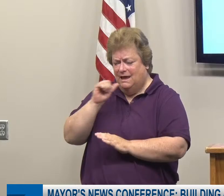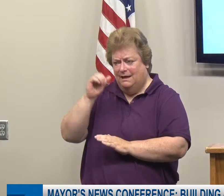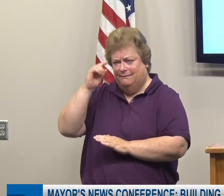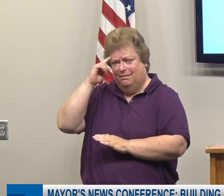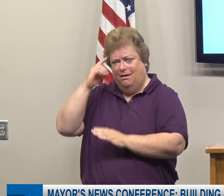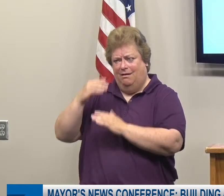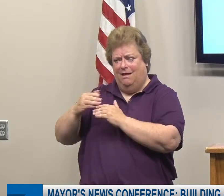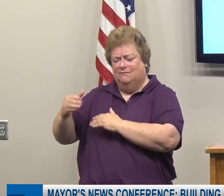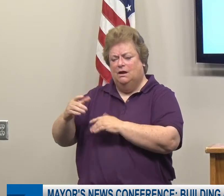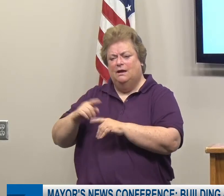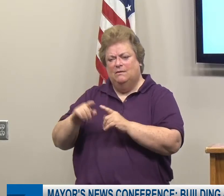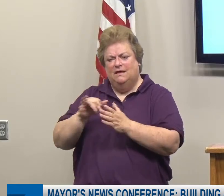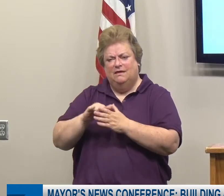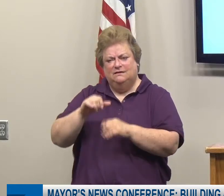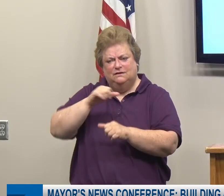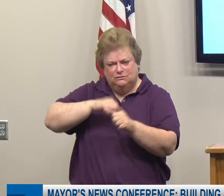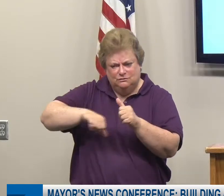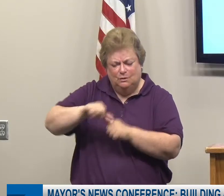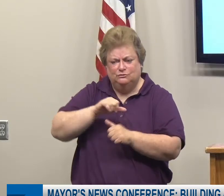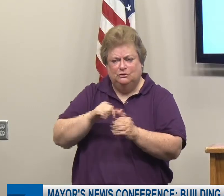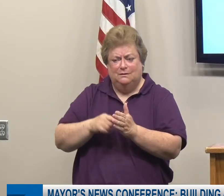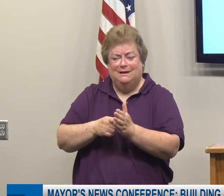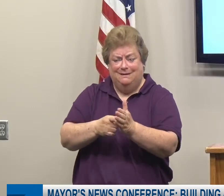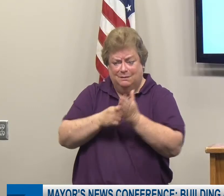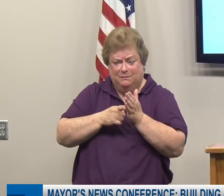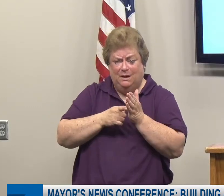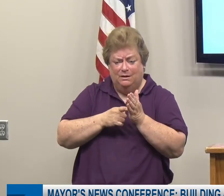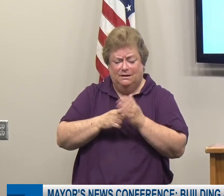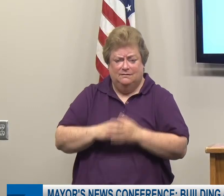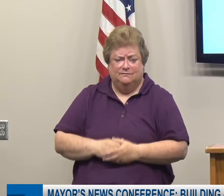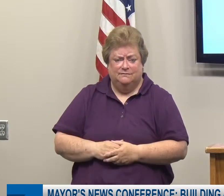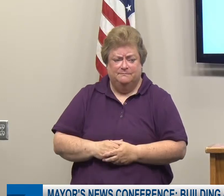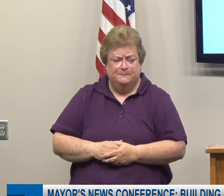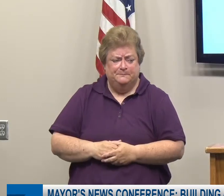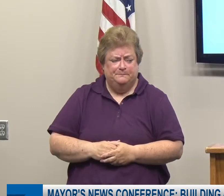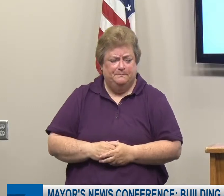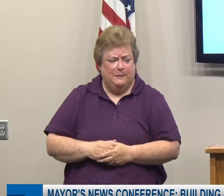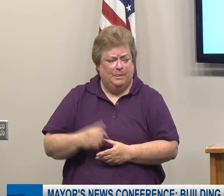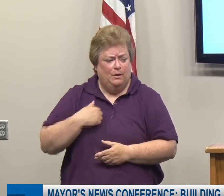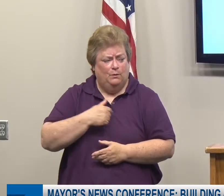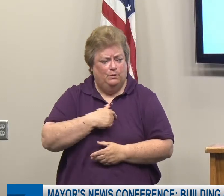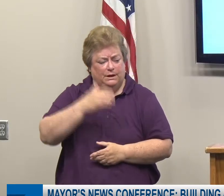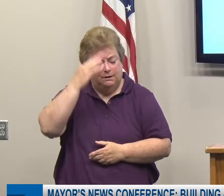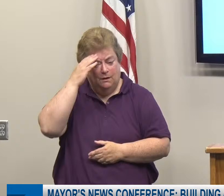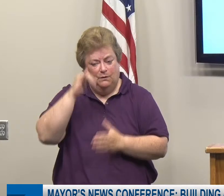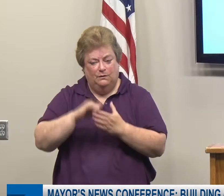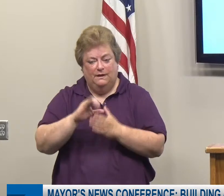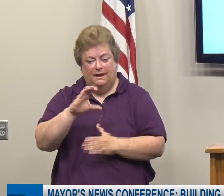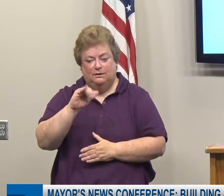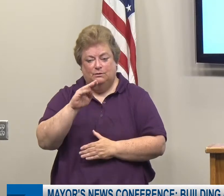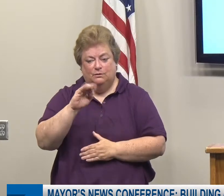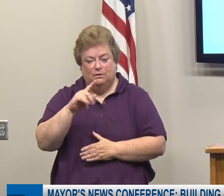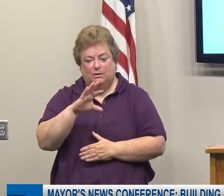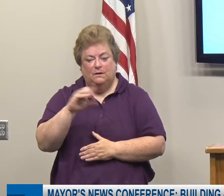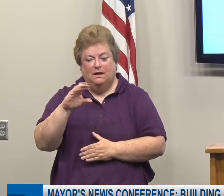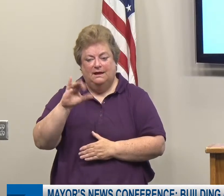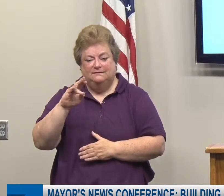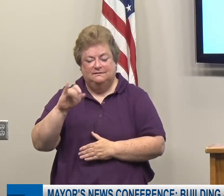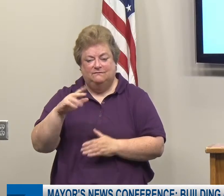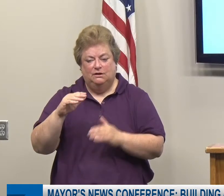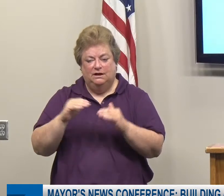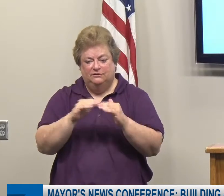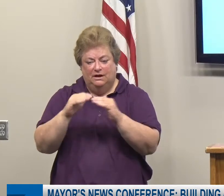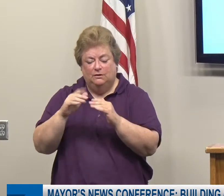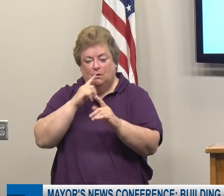rather a social and economic imperative. In addition, we know that criminal and civil justice systems